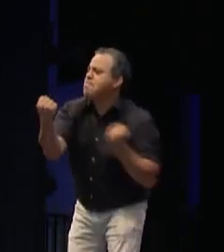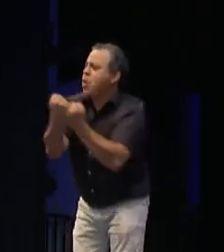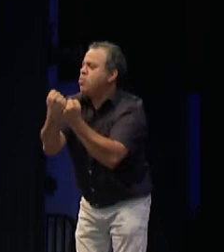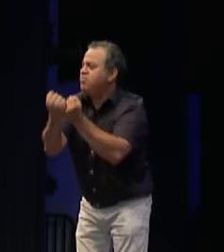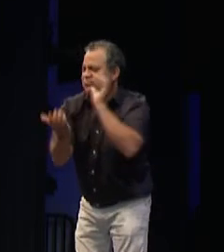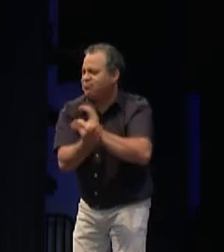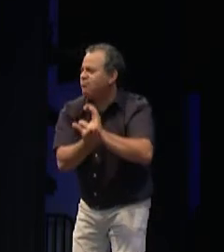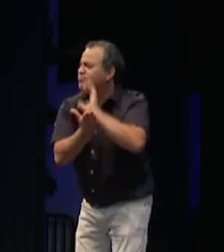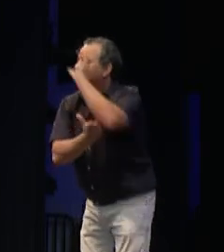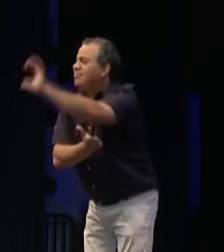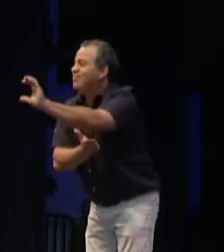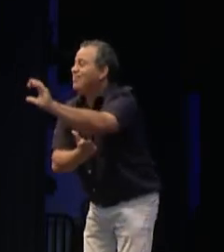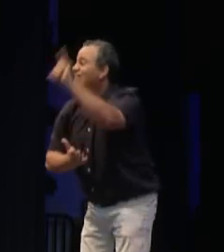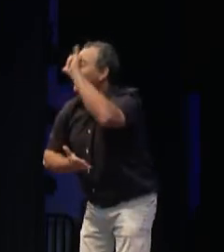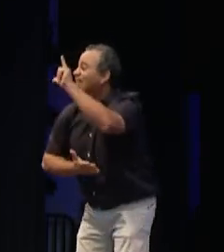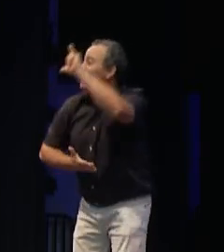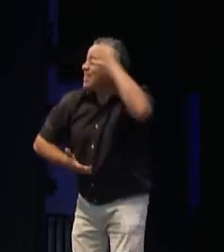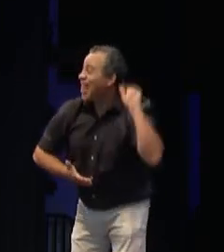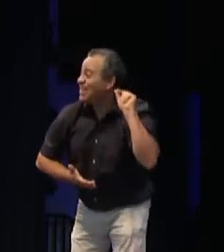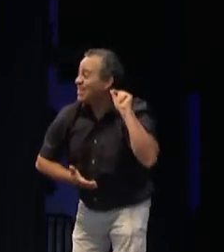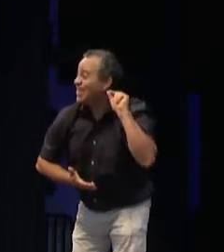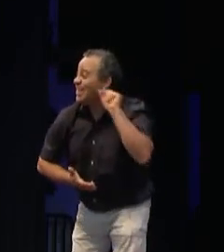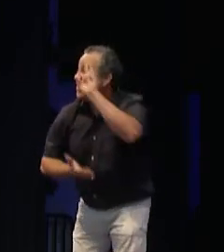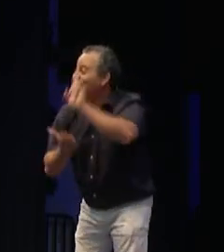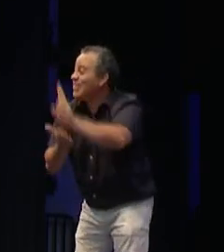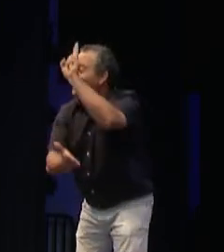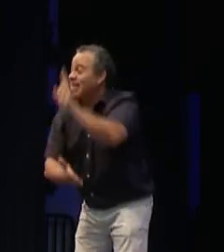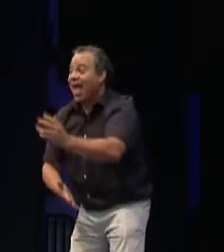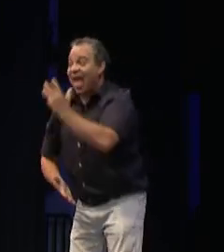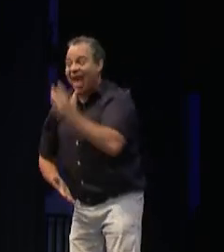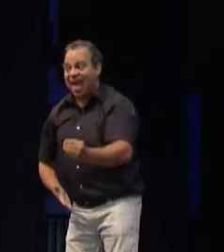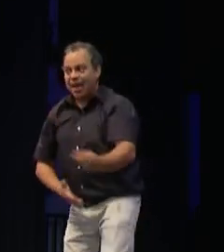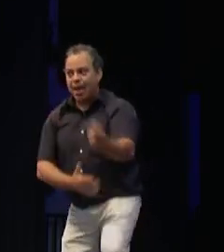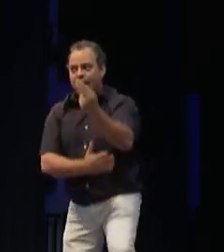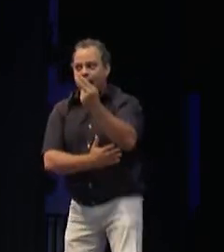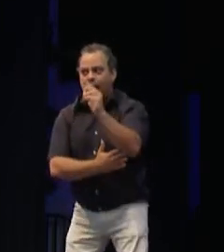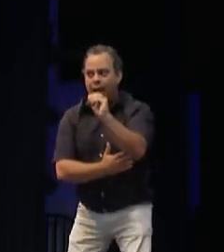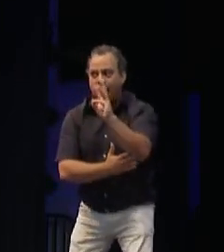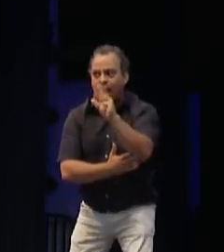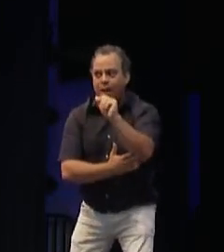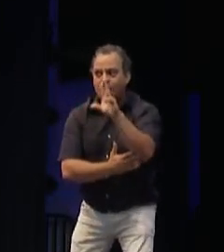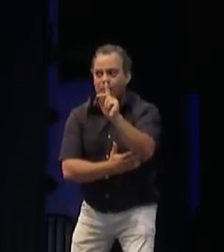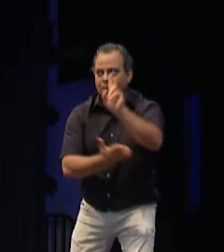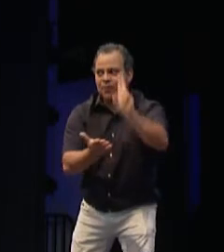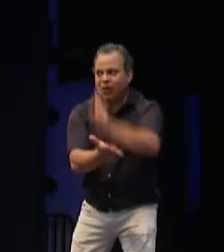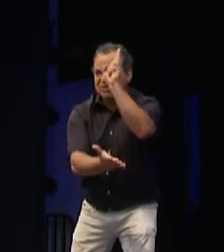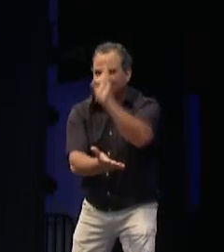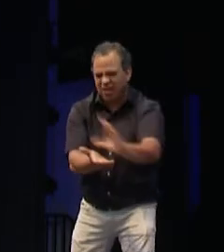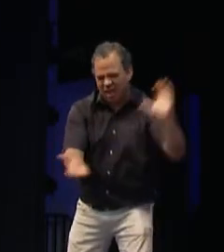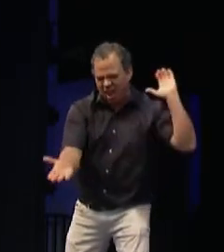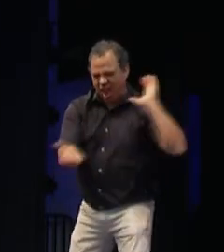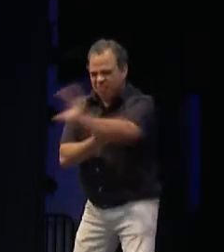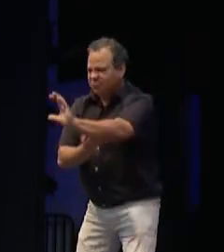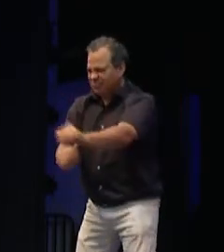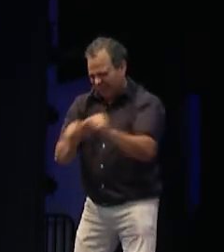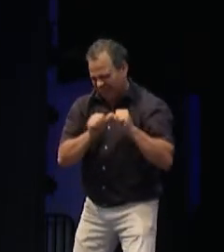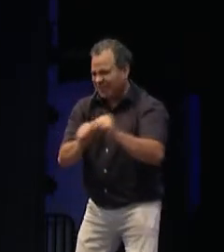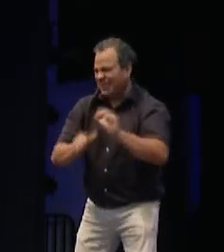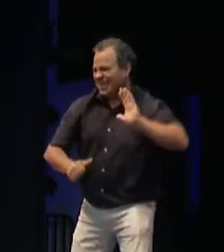And the government founded Gallaudet University signed the charter. Howard